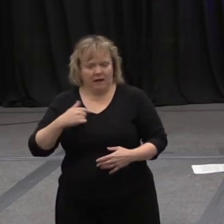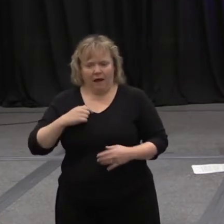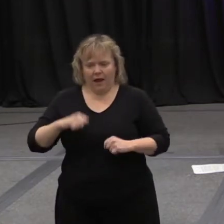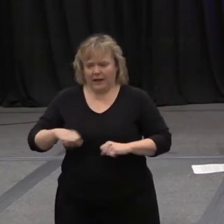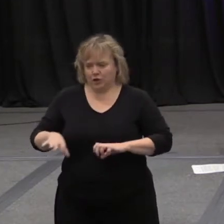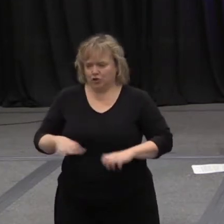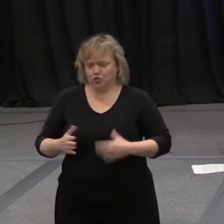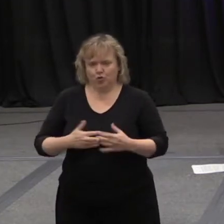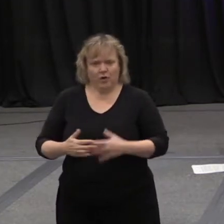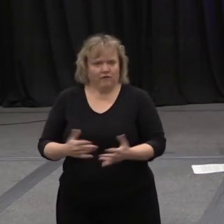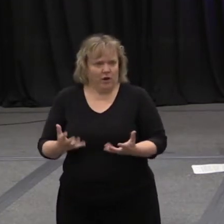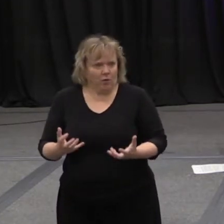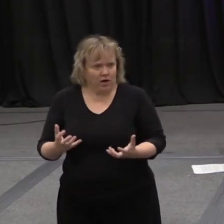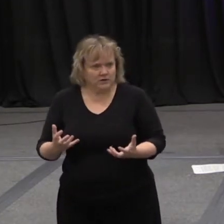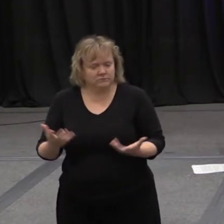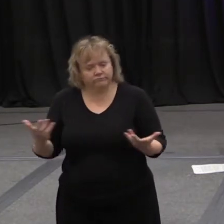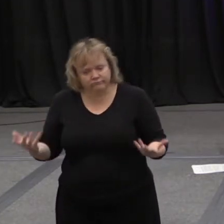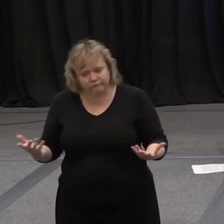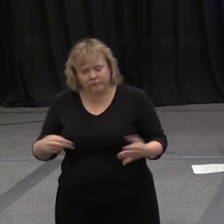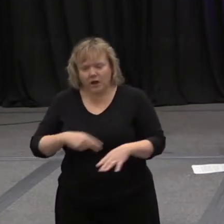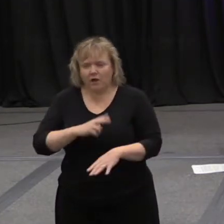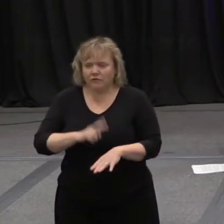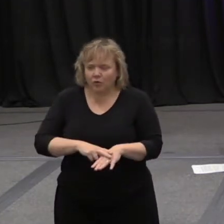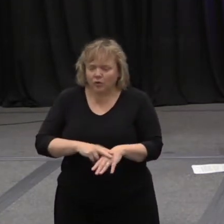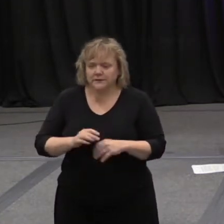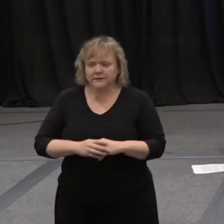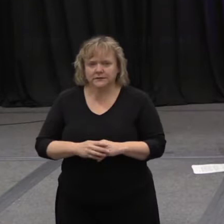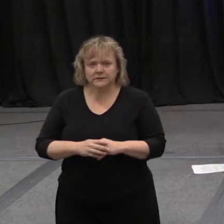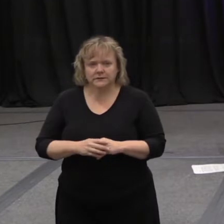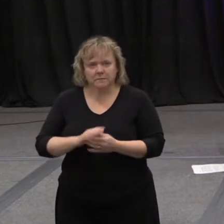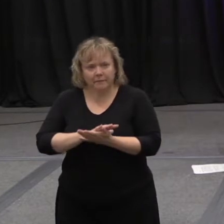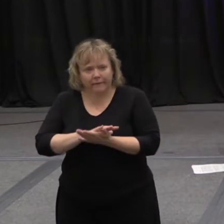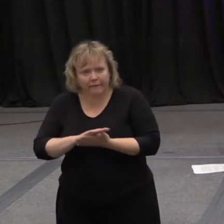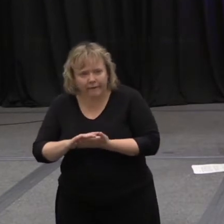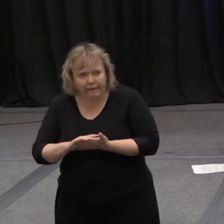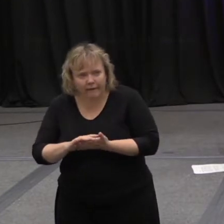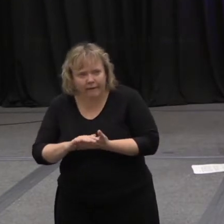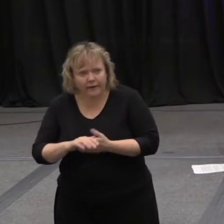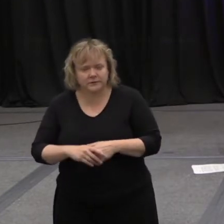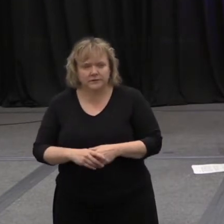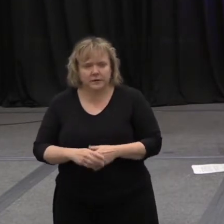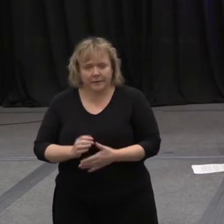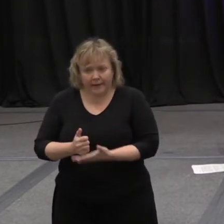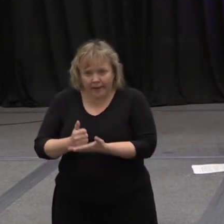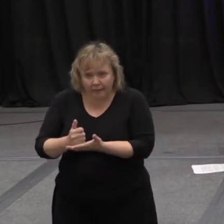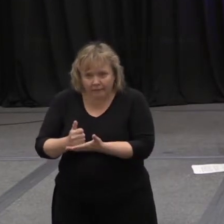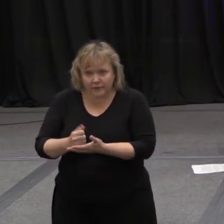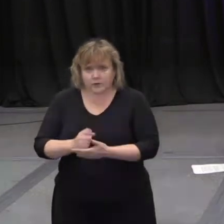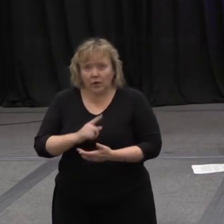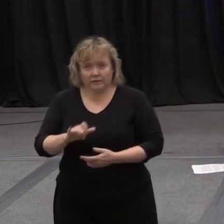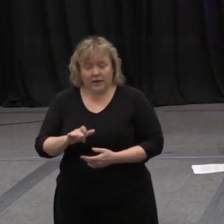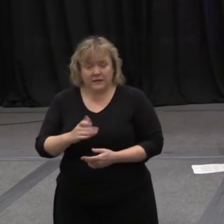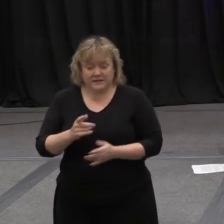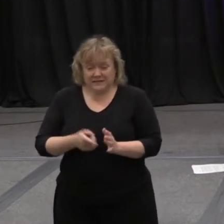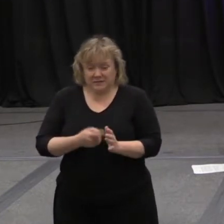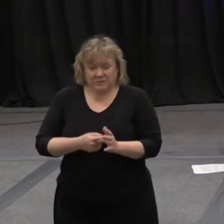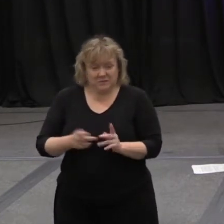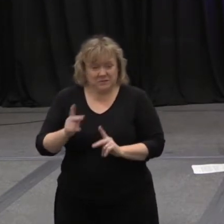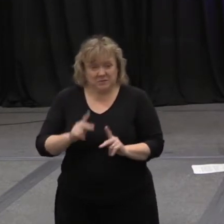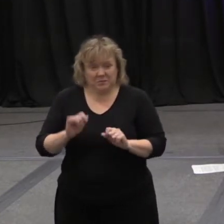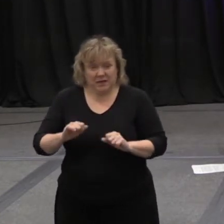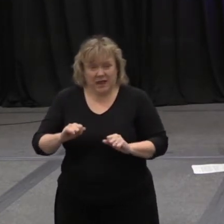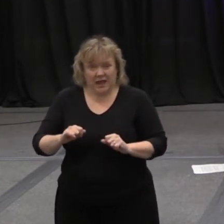want isn't healthful, isn't kind, isn't useful, isn't a good idea, and can be downright cruel, mean,